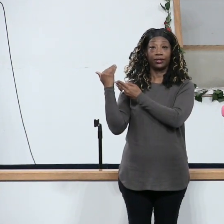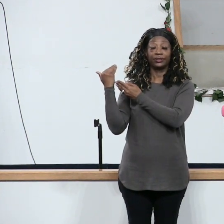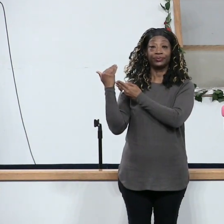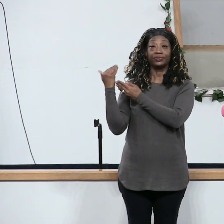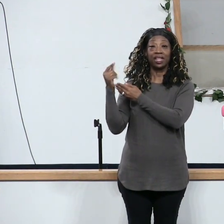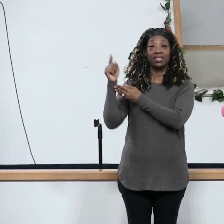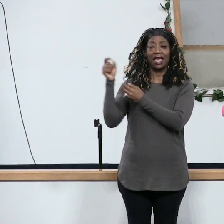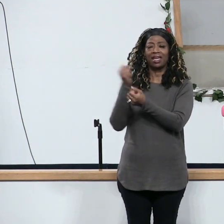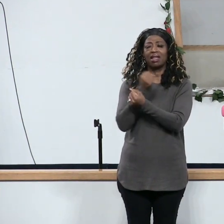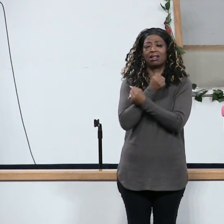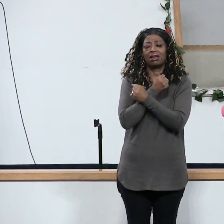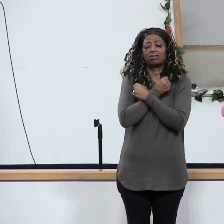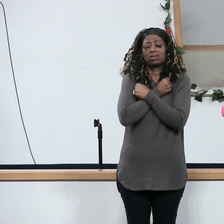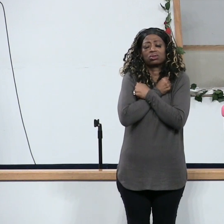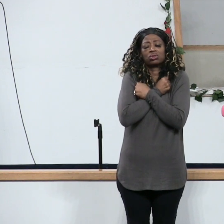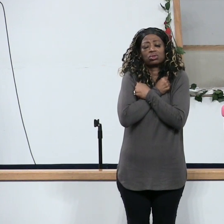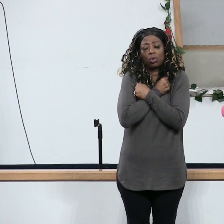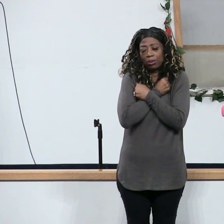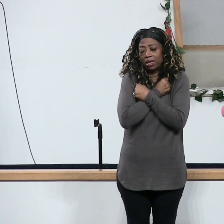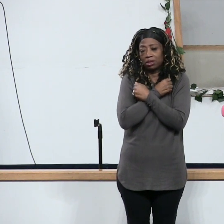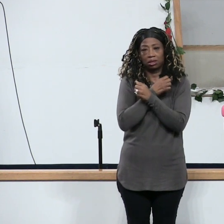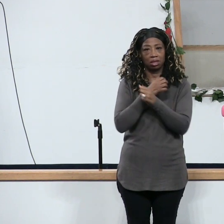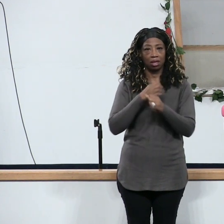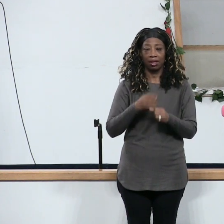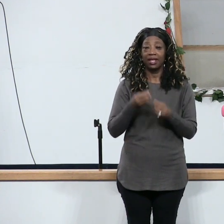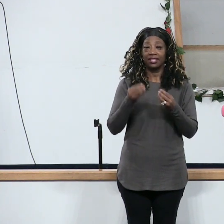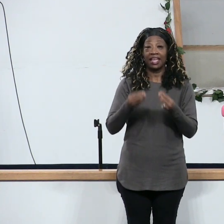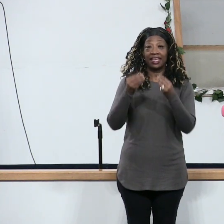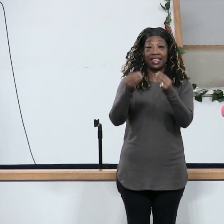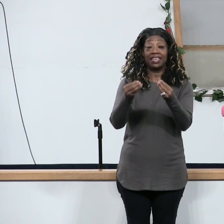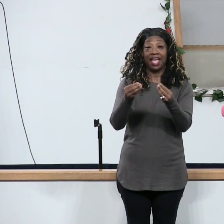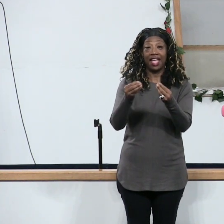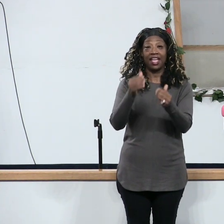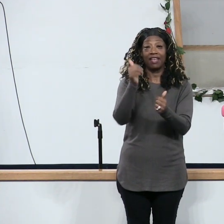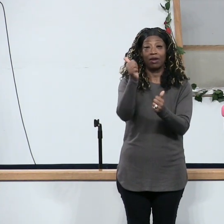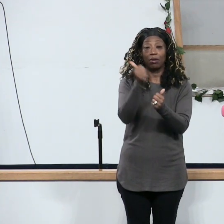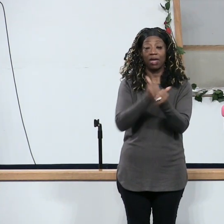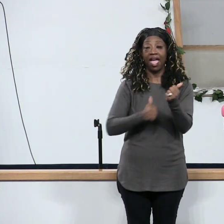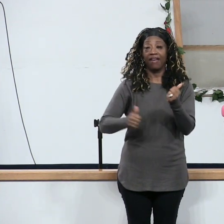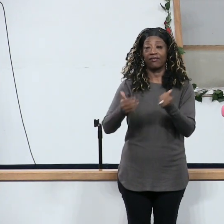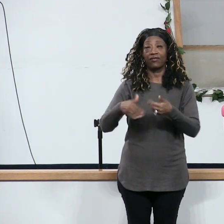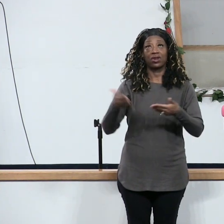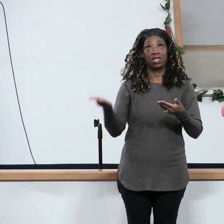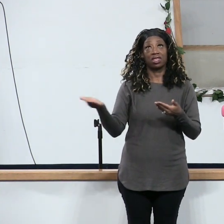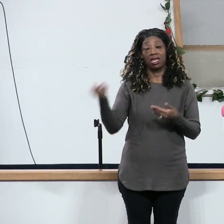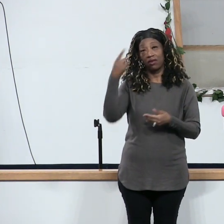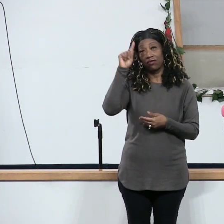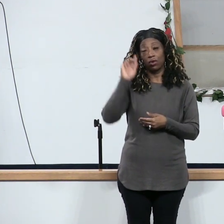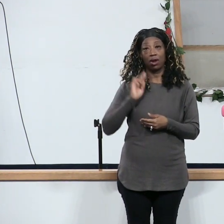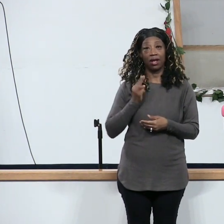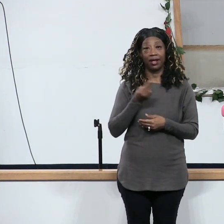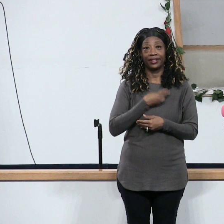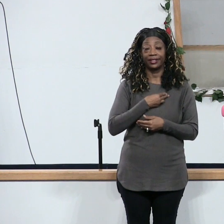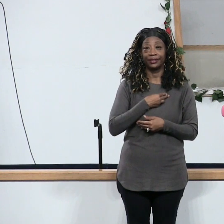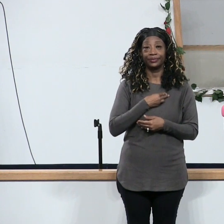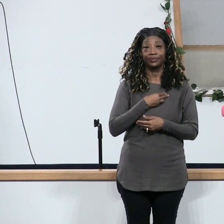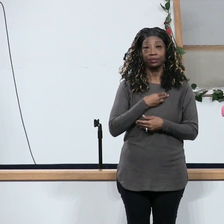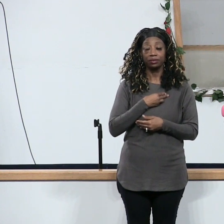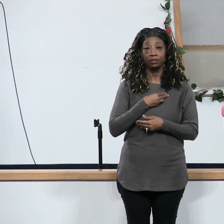That he loves us so much that he gave up everything for us. It's